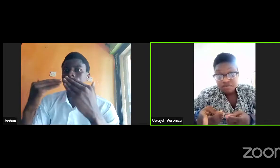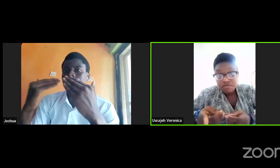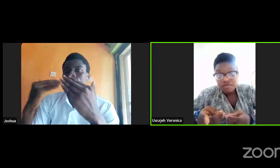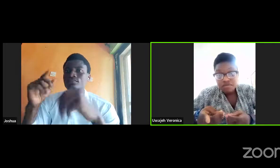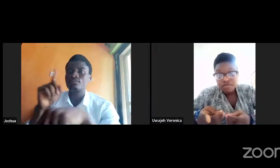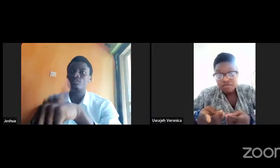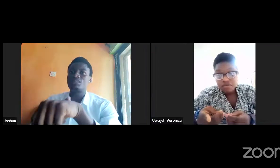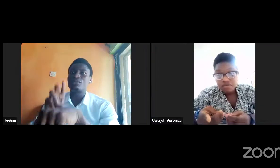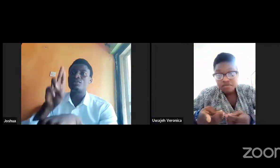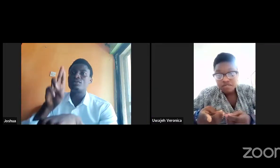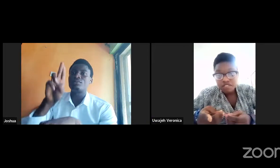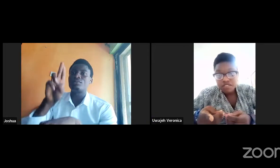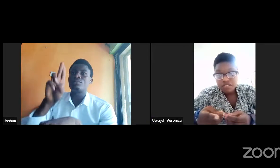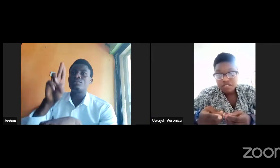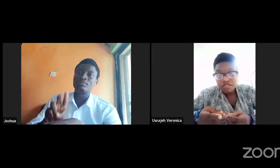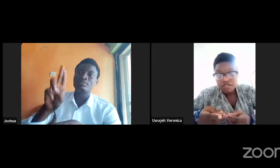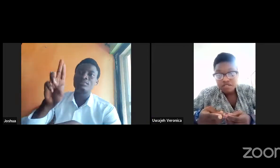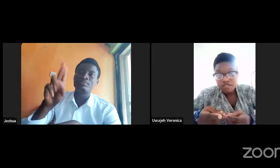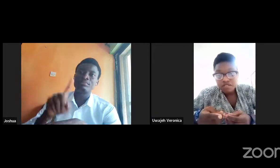Because of our time.